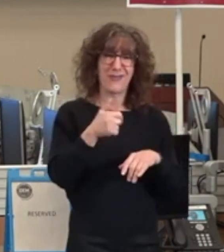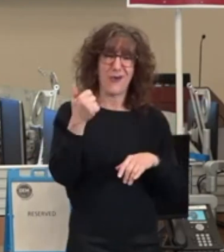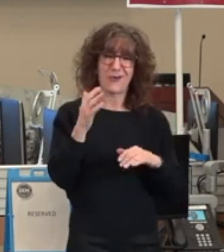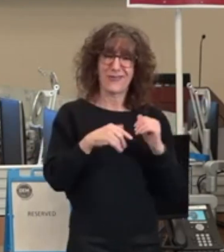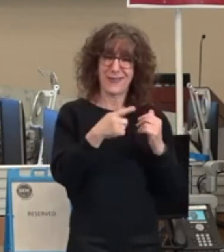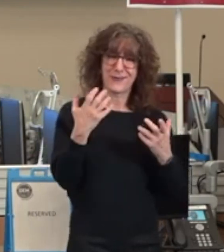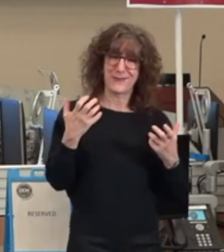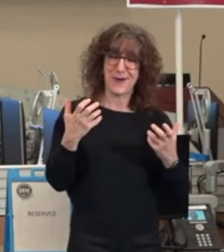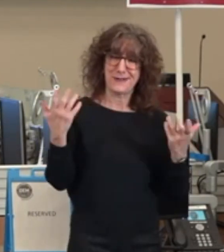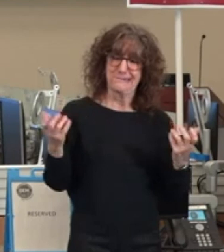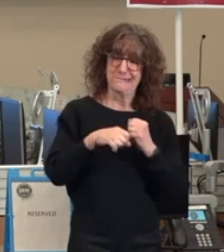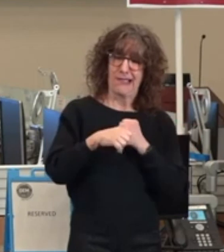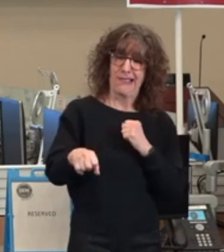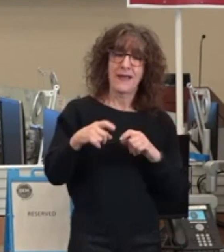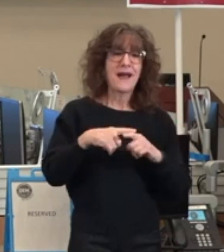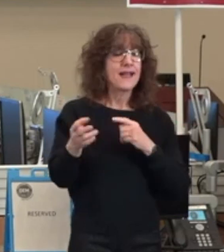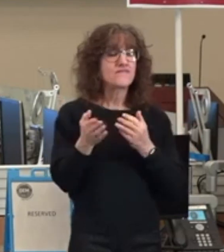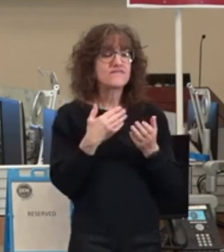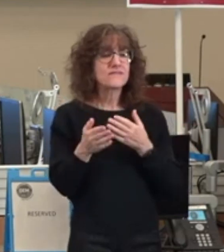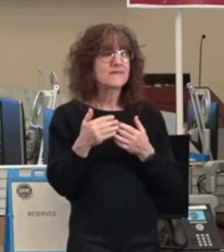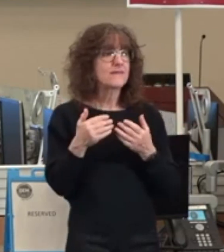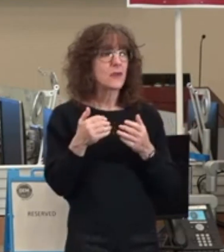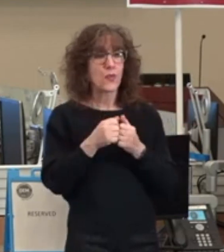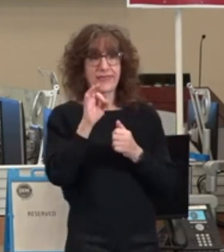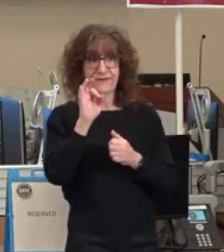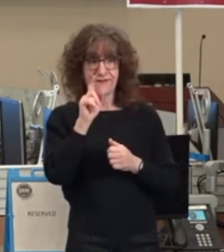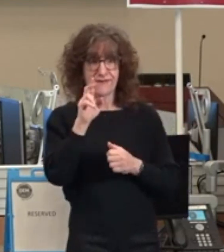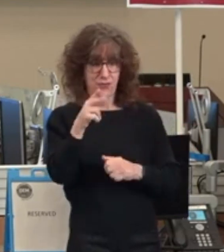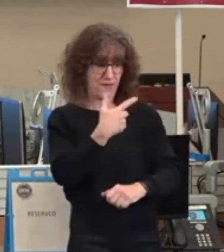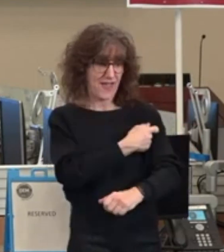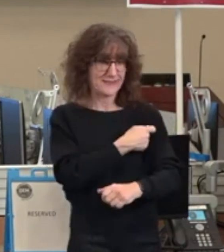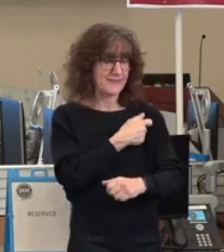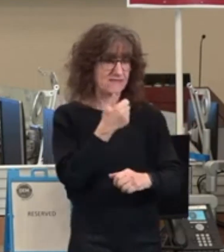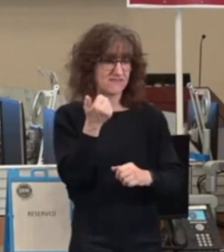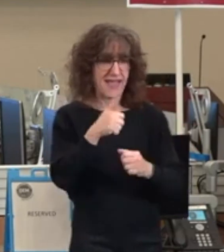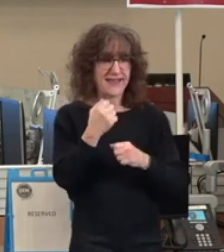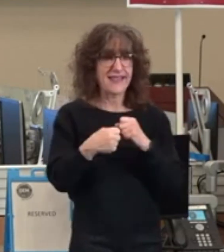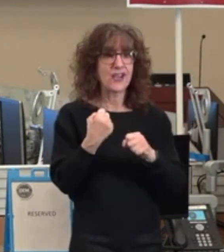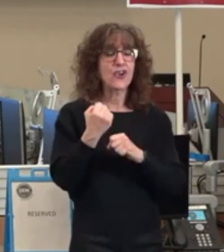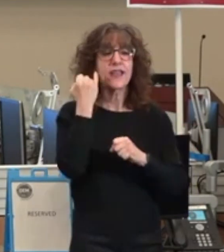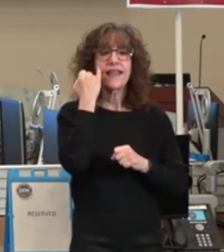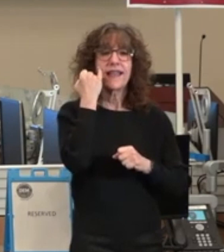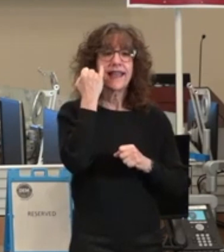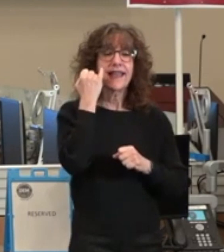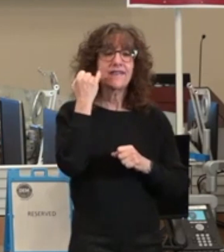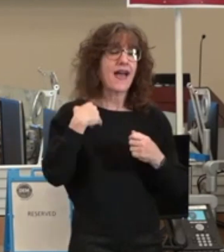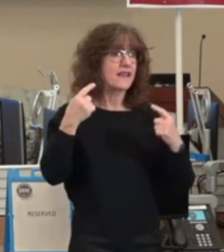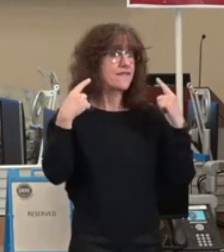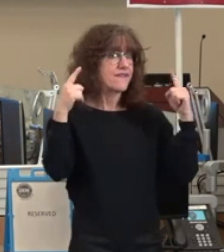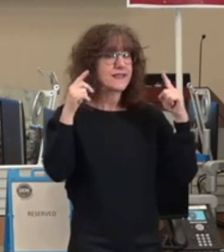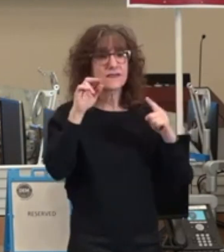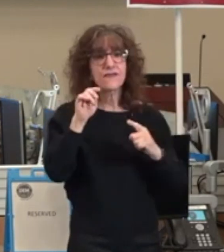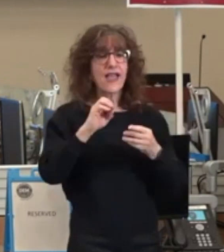than you want it. In any given year, with the flu vaccine, for instance, if we got an effective rate